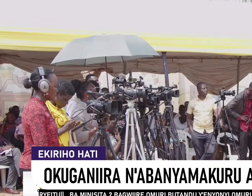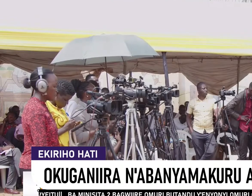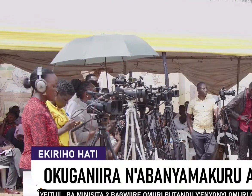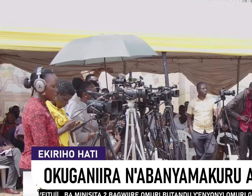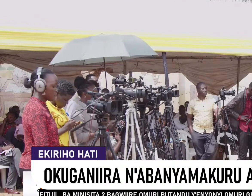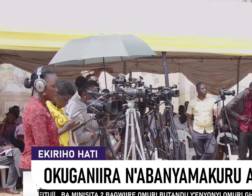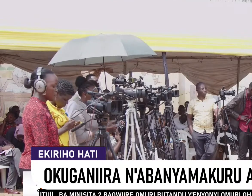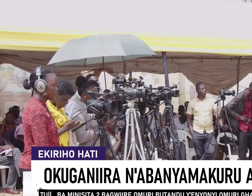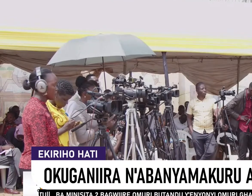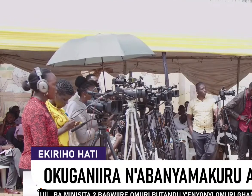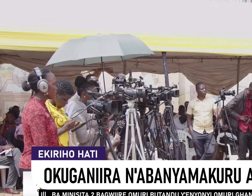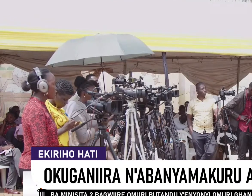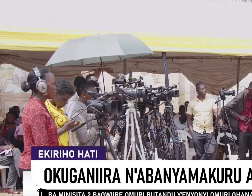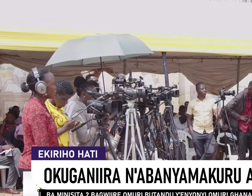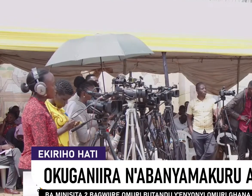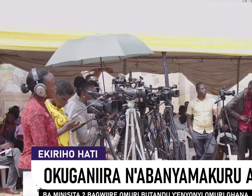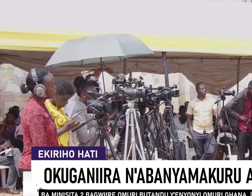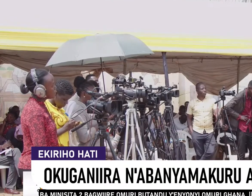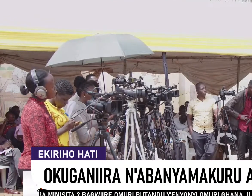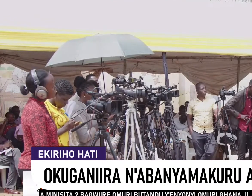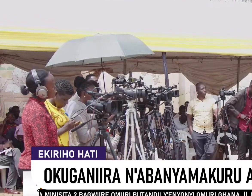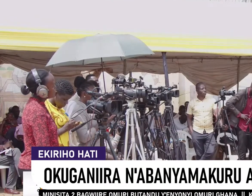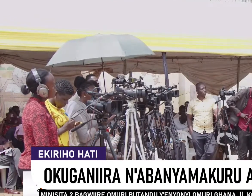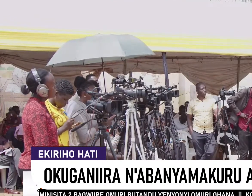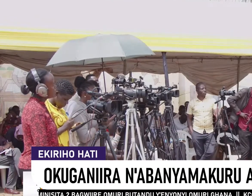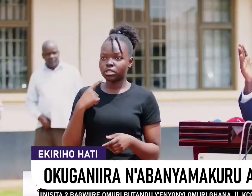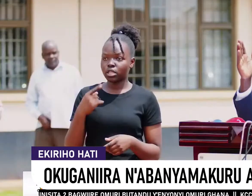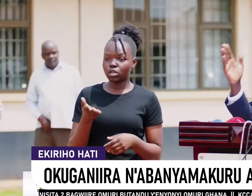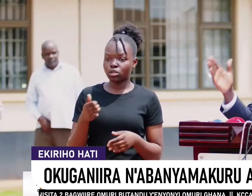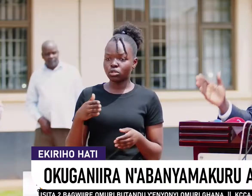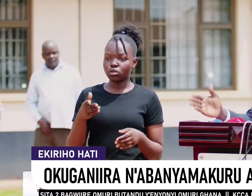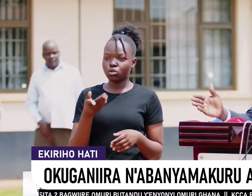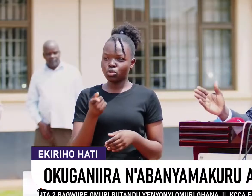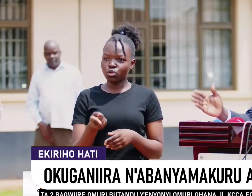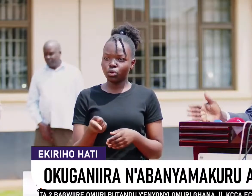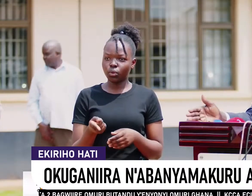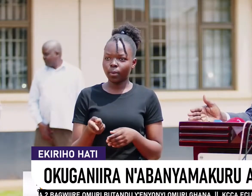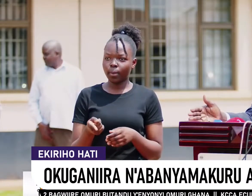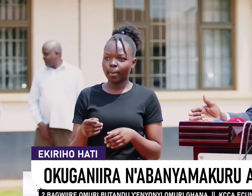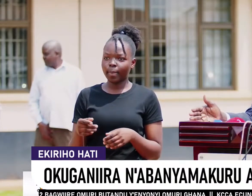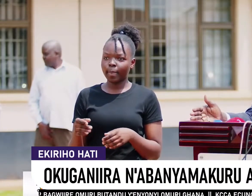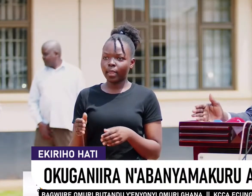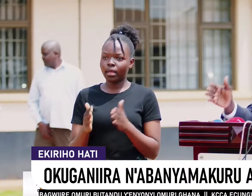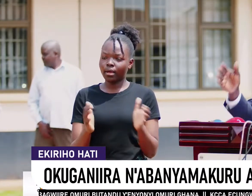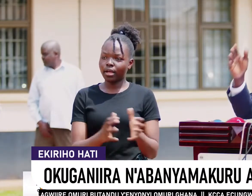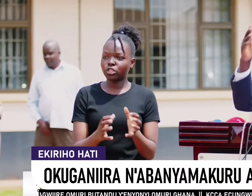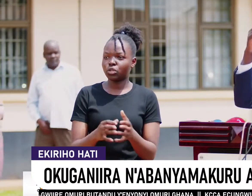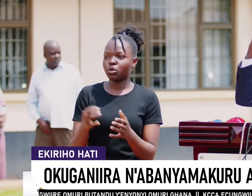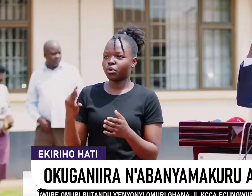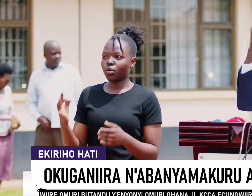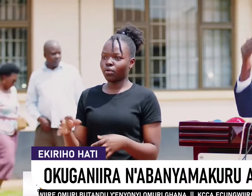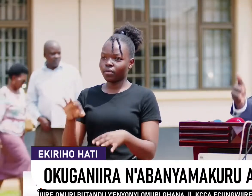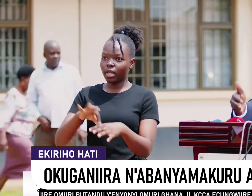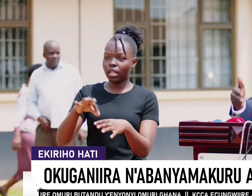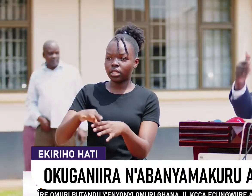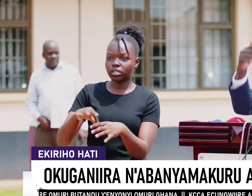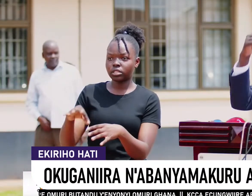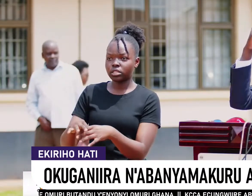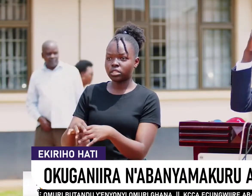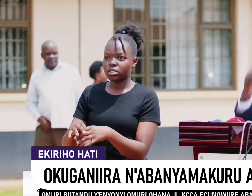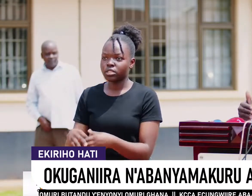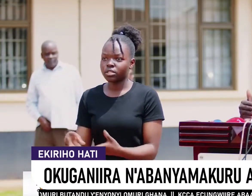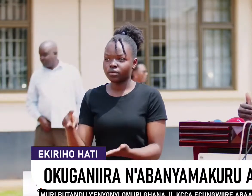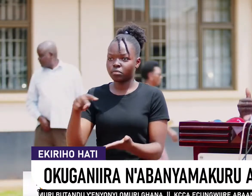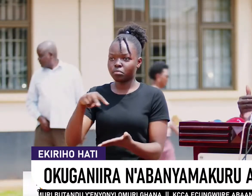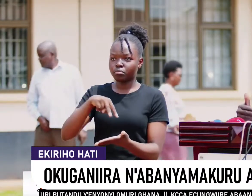smarter and say, you category of elect aspirants who are vying for district chairperson